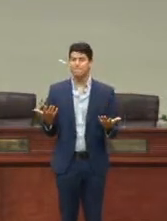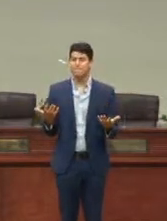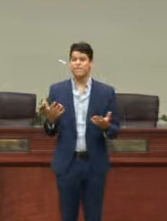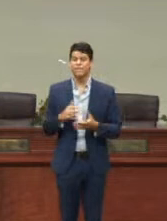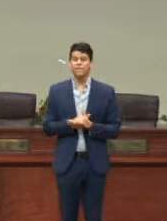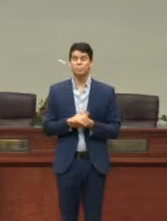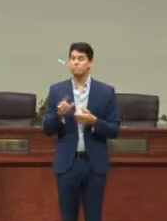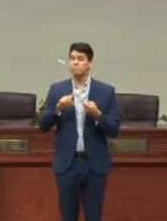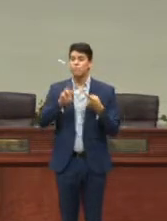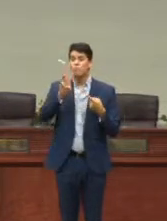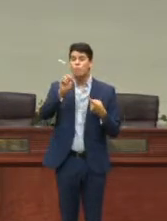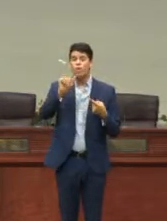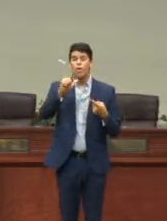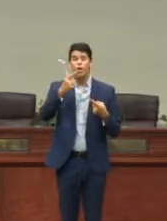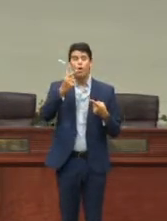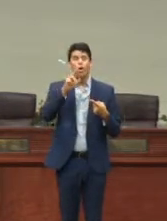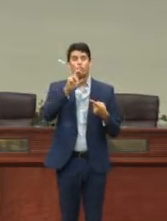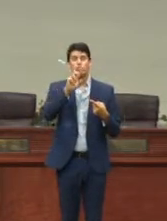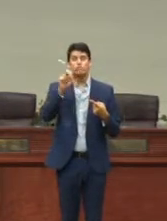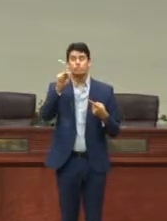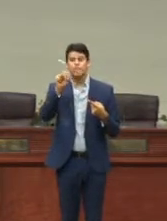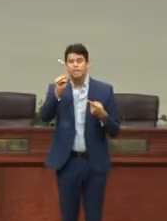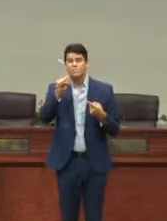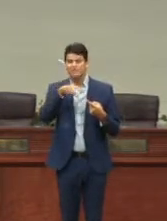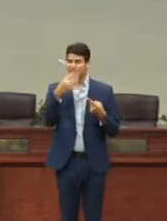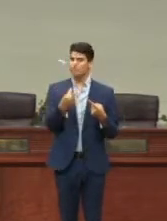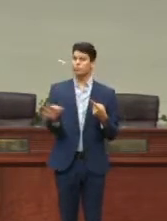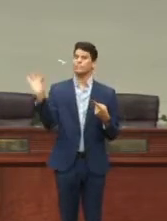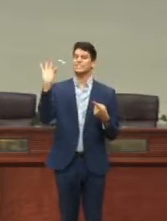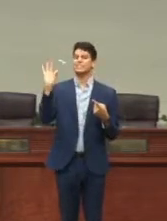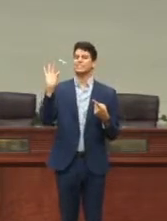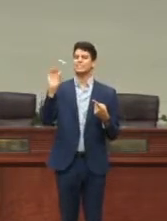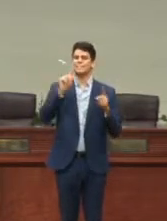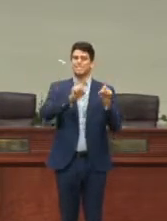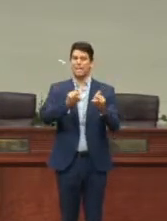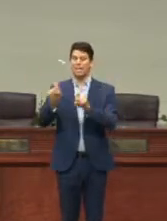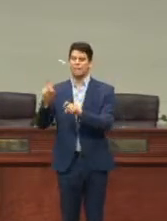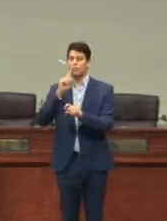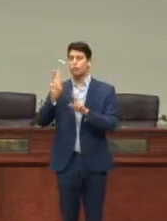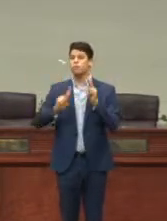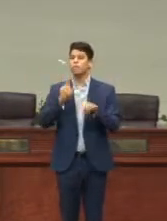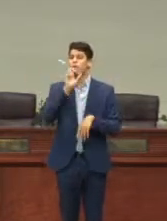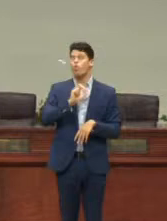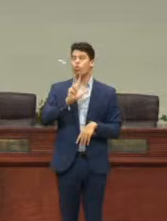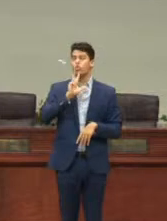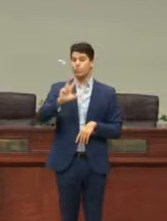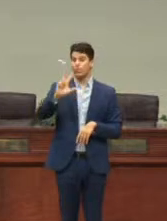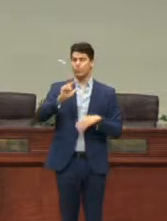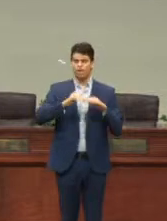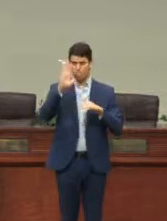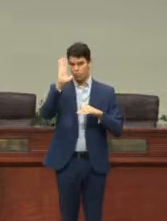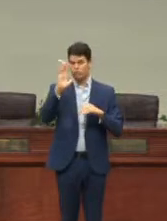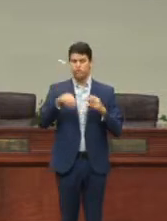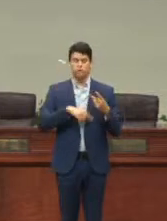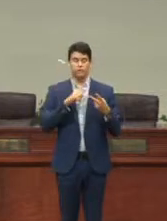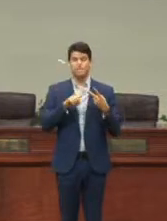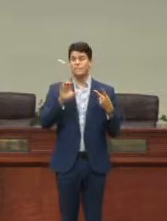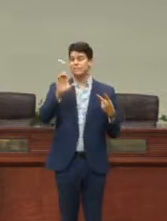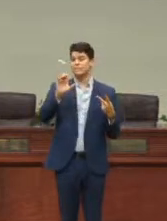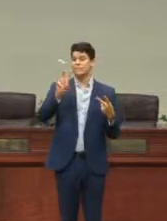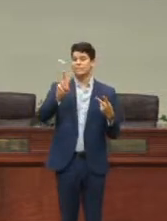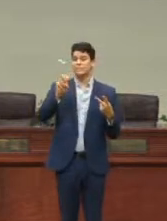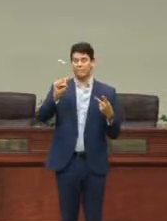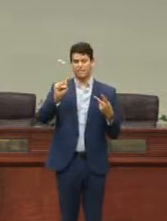at Walgreens. They offer free tests for individuals 3 years of age and older. CVS